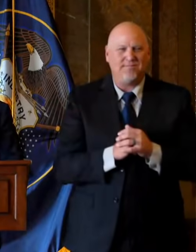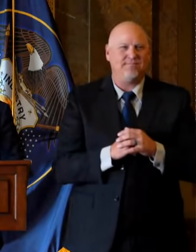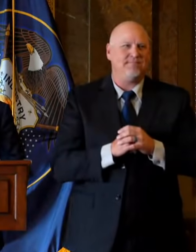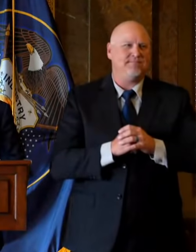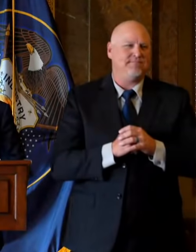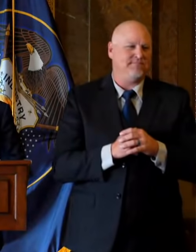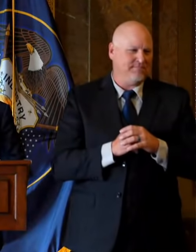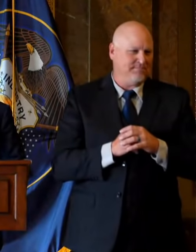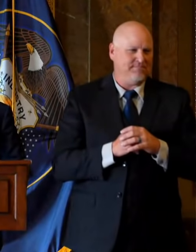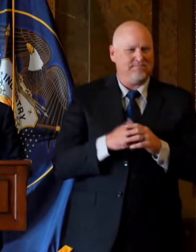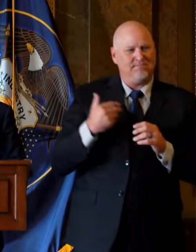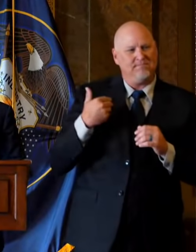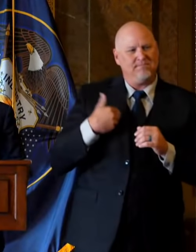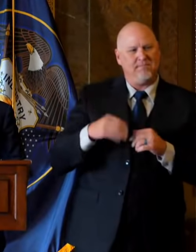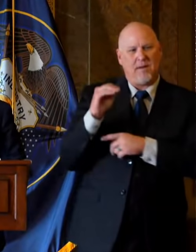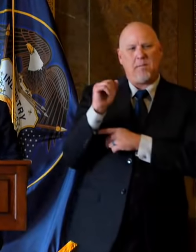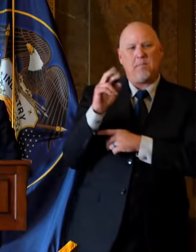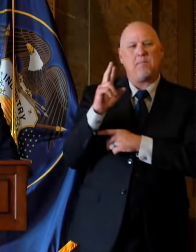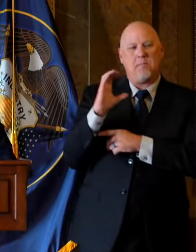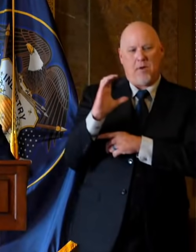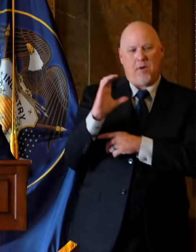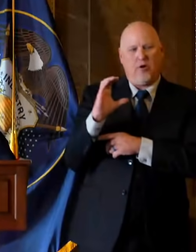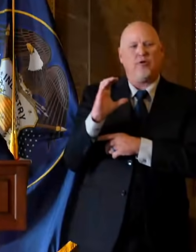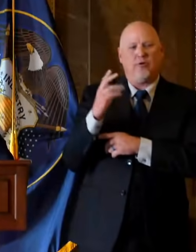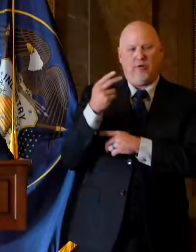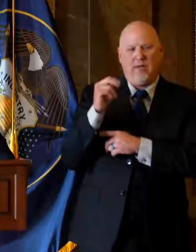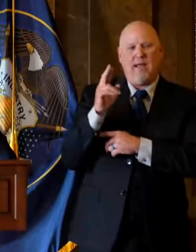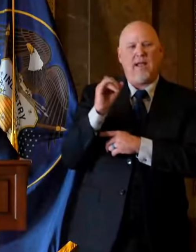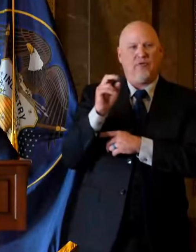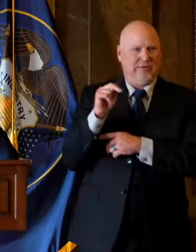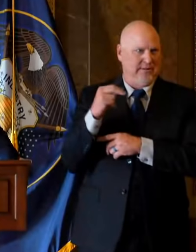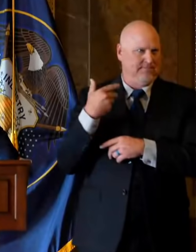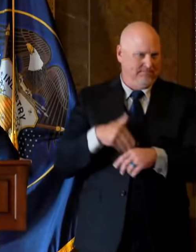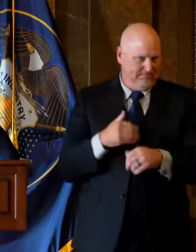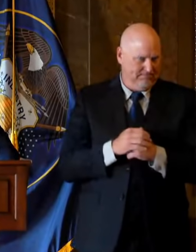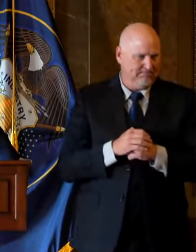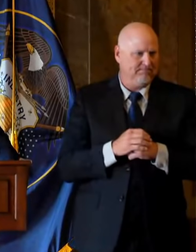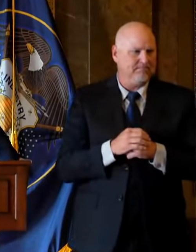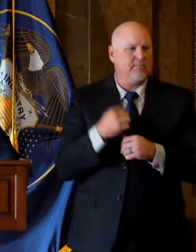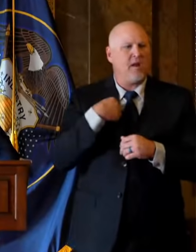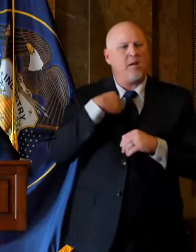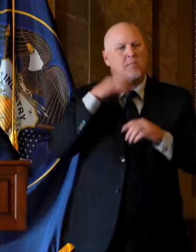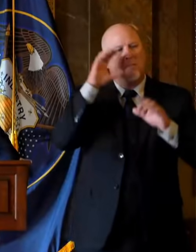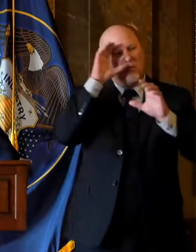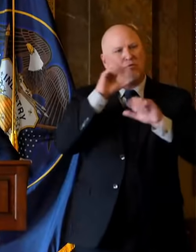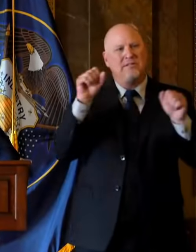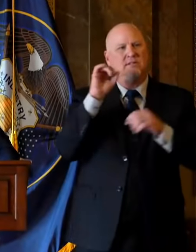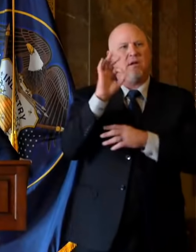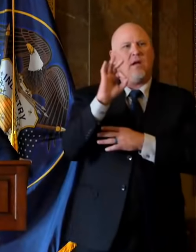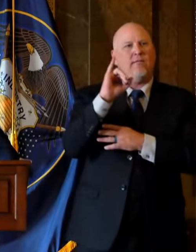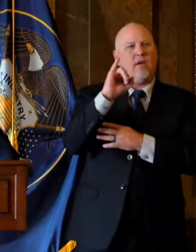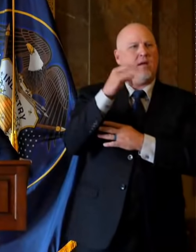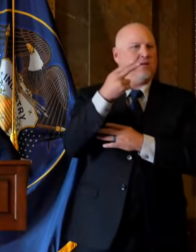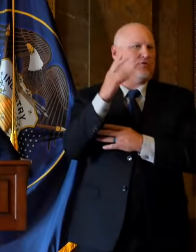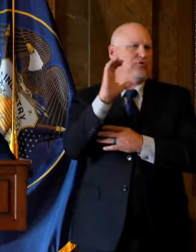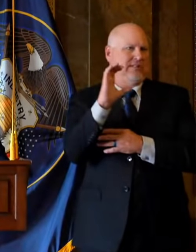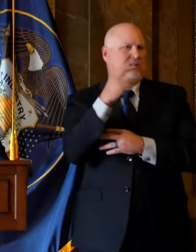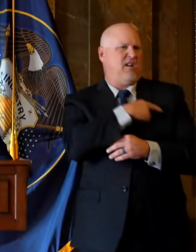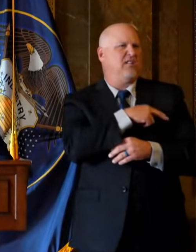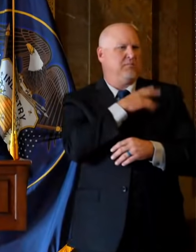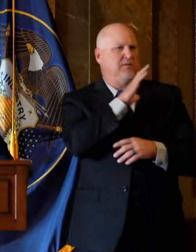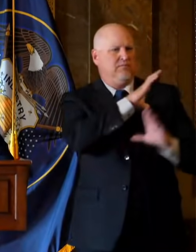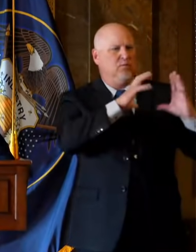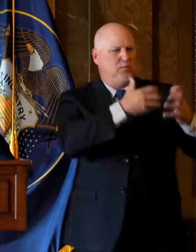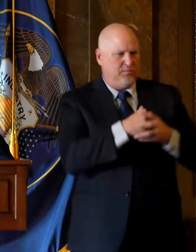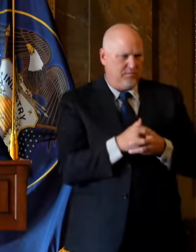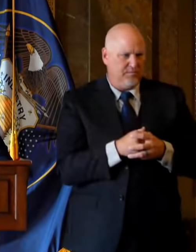I'm Mark Harrison. I'm President and CEO of Intermountain Healthcare. I just took off an N95. I